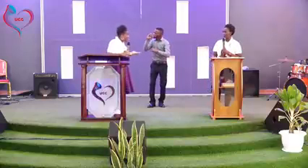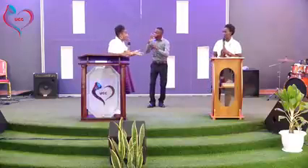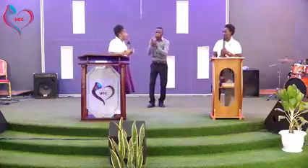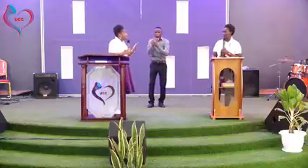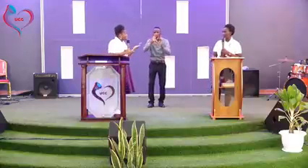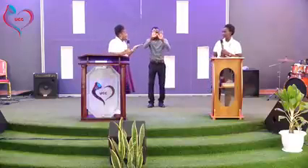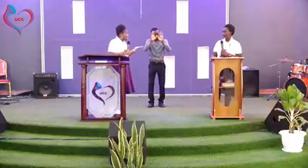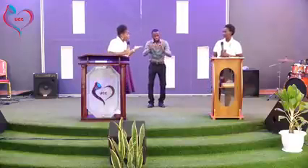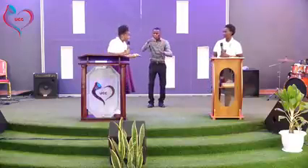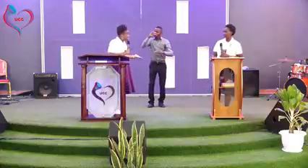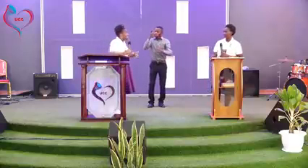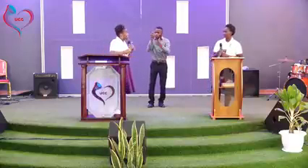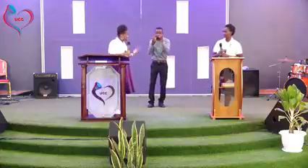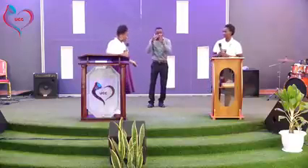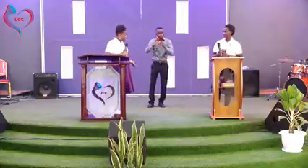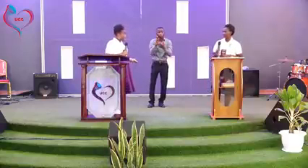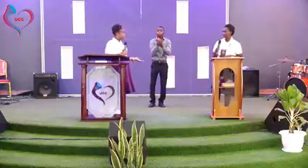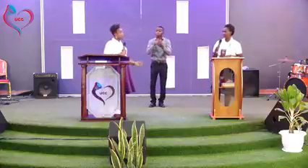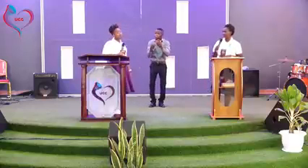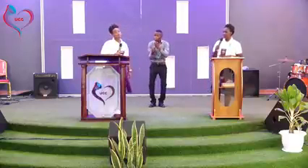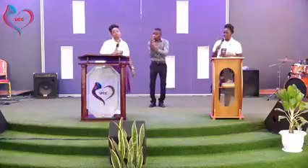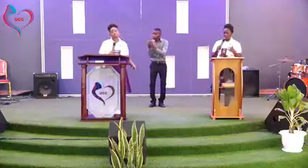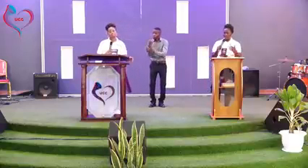wanira okunywa kumataga mwenze naba simba.